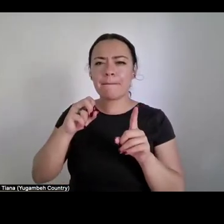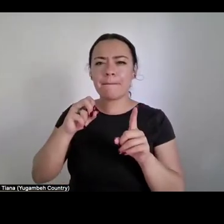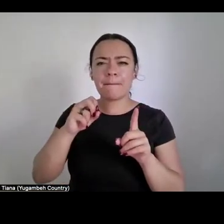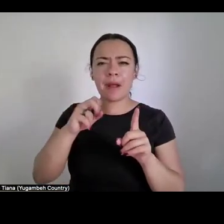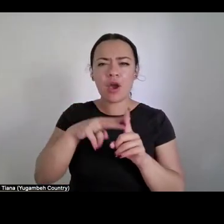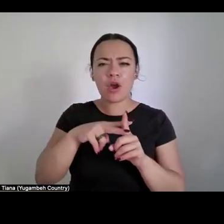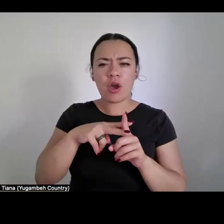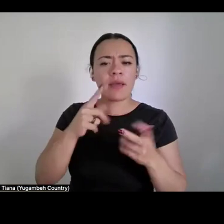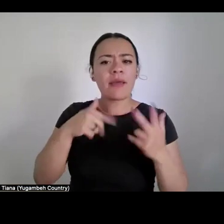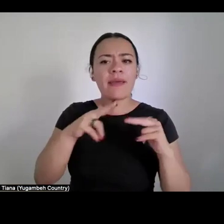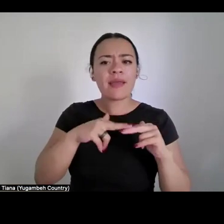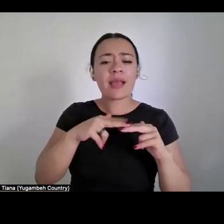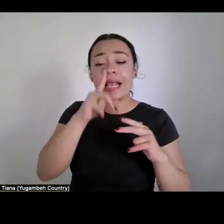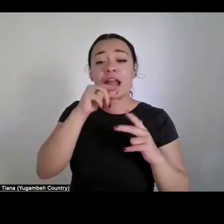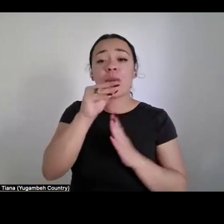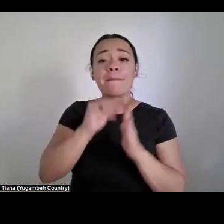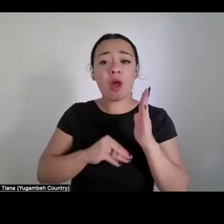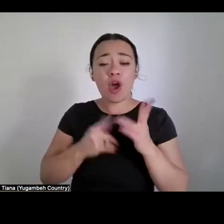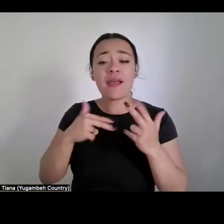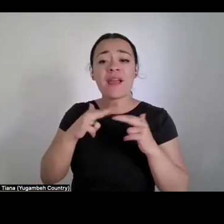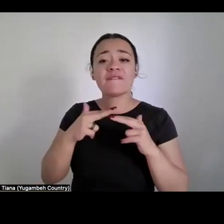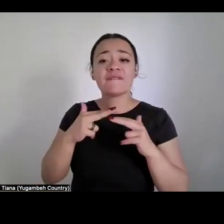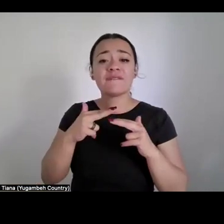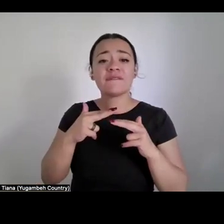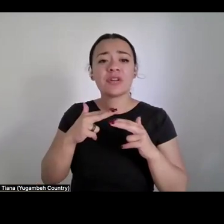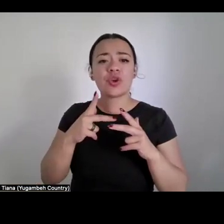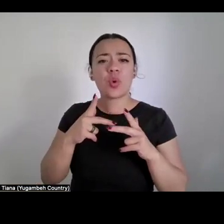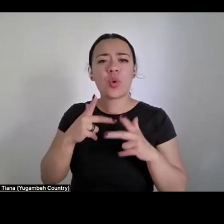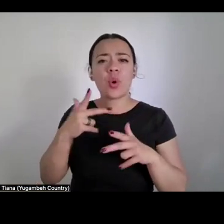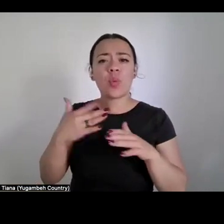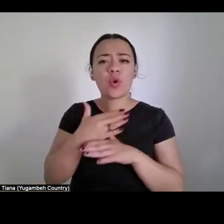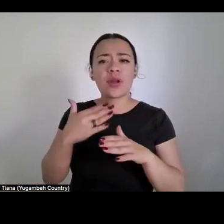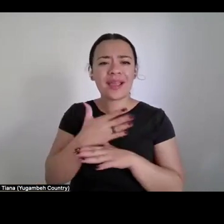can you apply if you're employed by regionally based org, i.e. an arts worker?